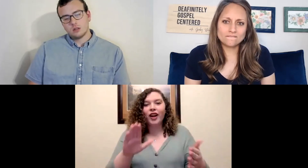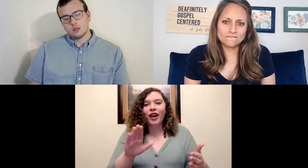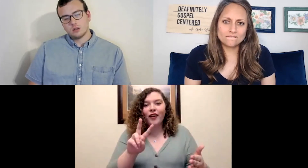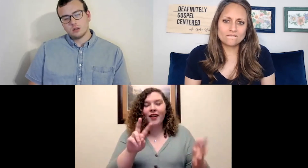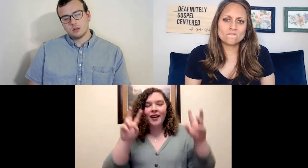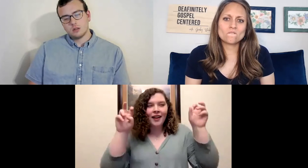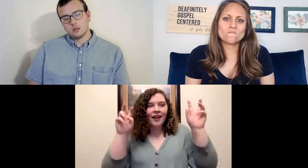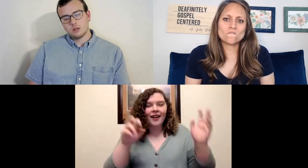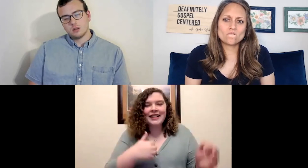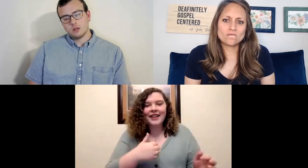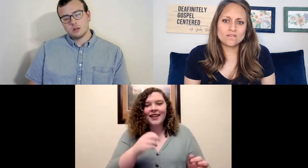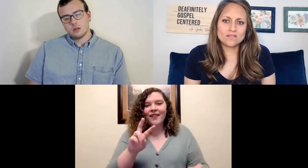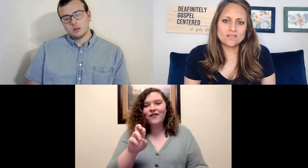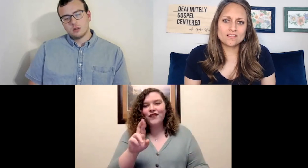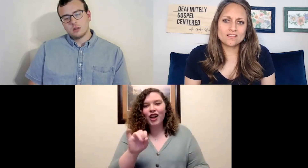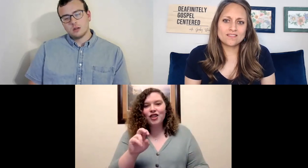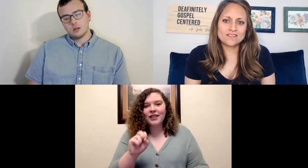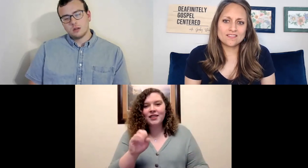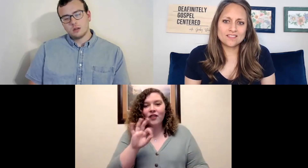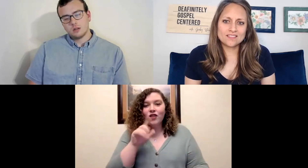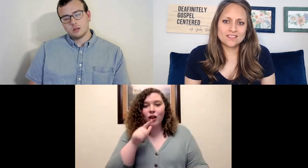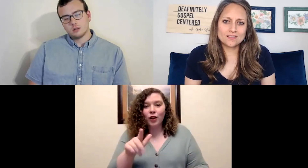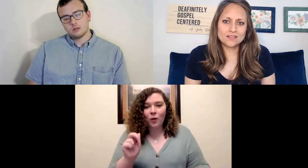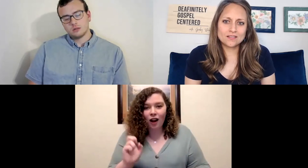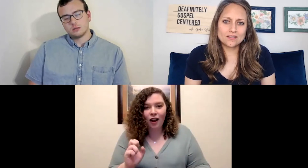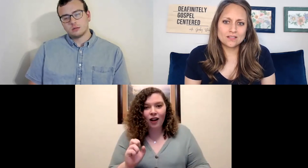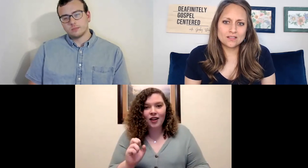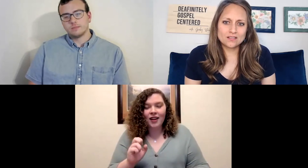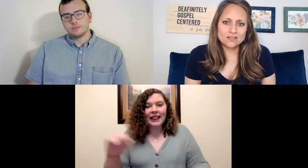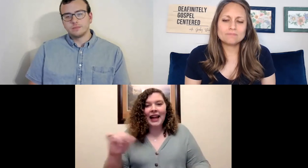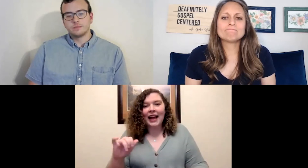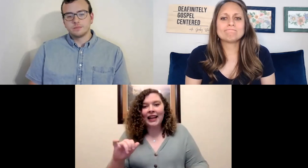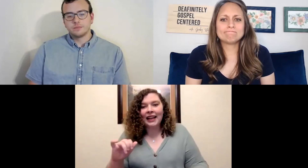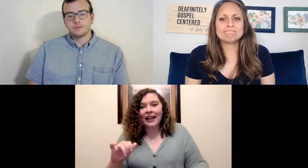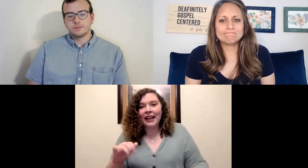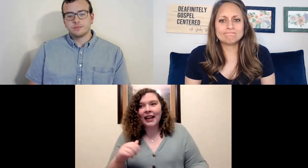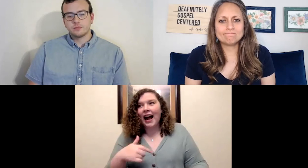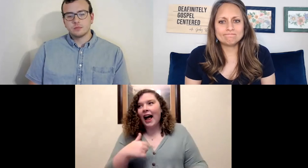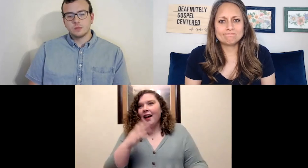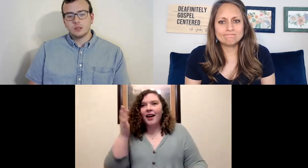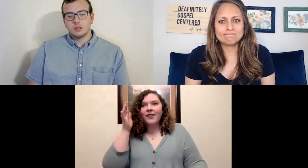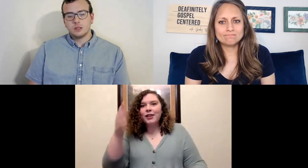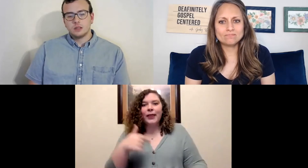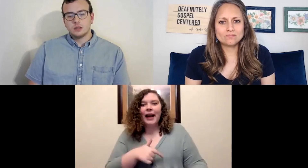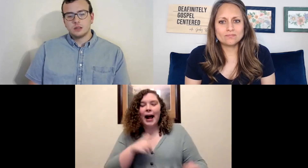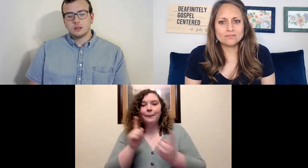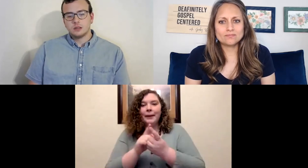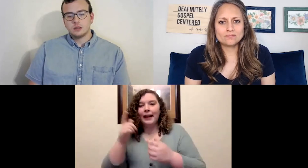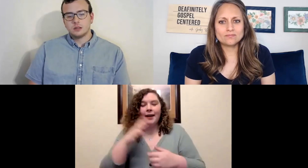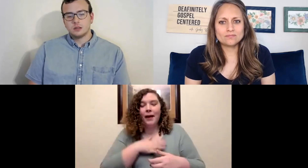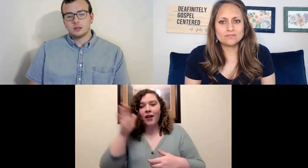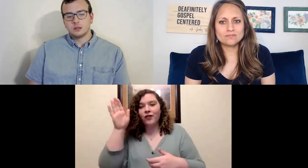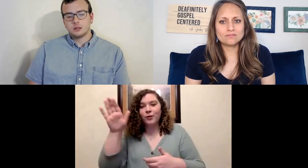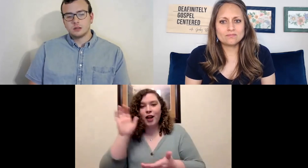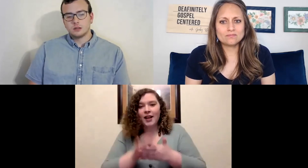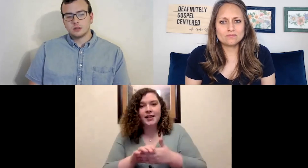your siblings. They are the only ones that are going to get to see every version of who you are.